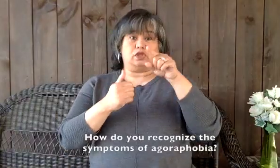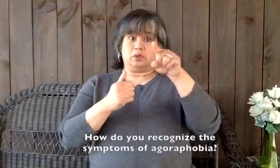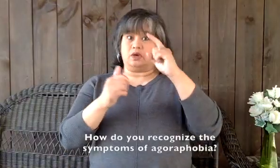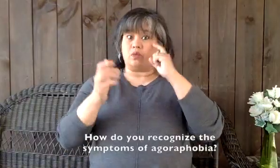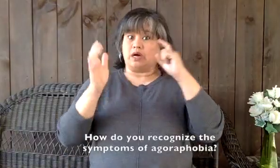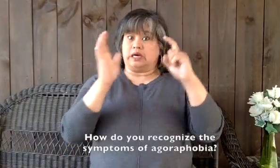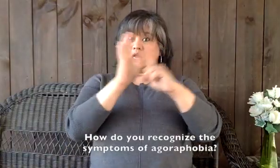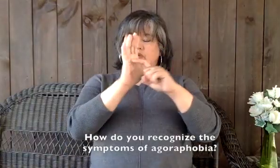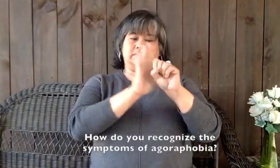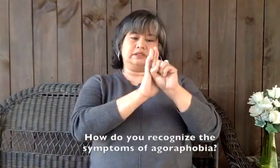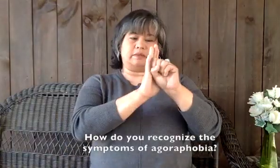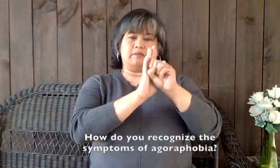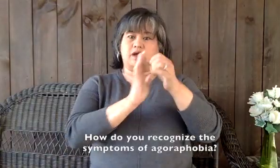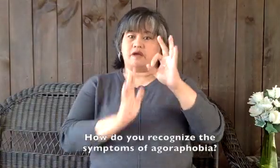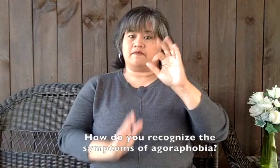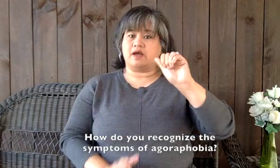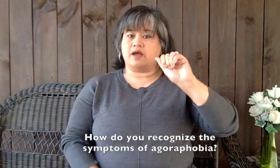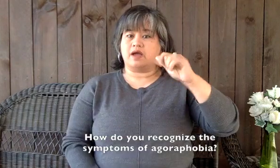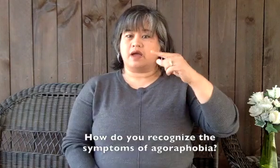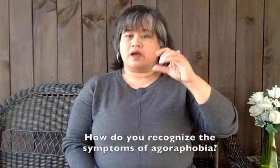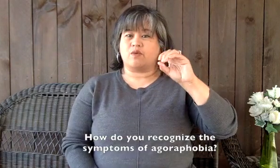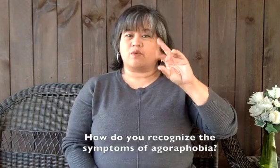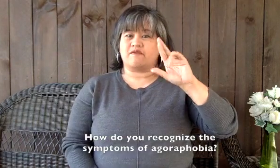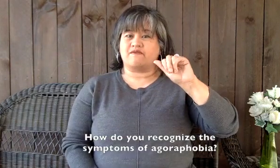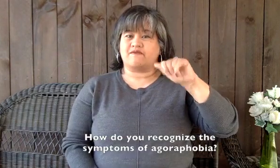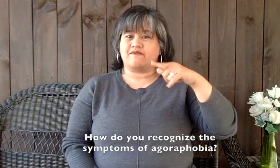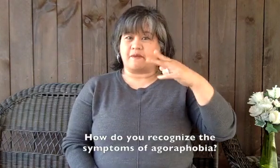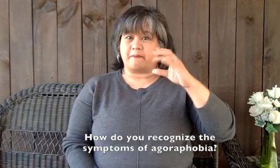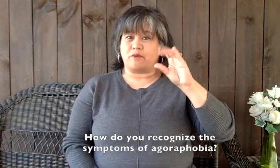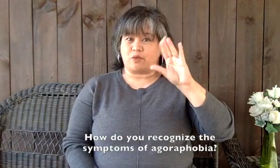How do you recognize the symptoms of agoraphobia?